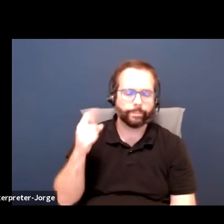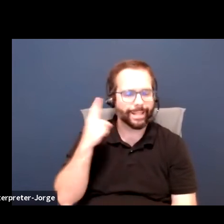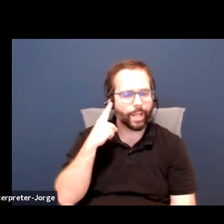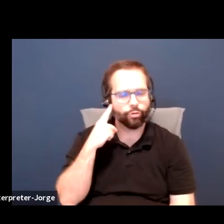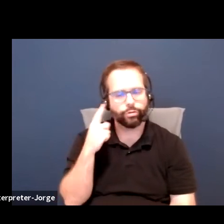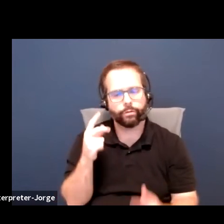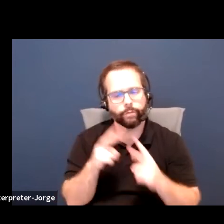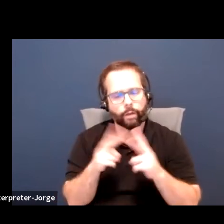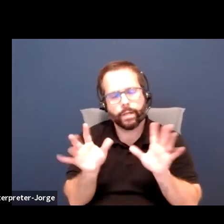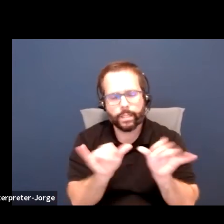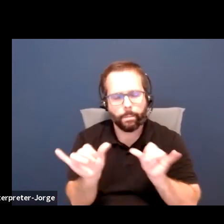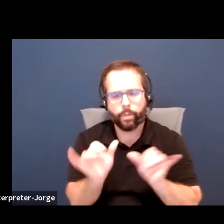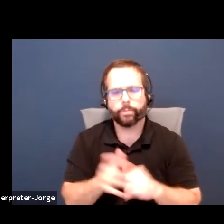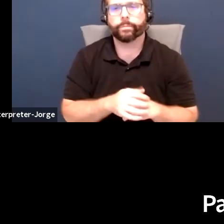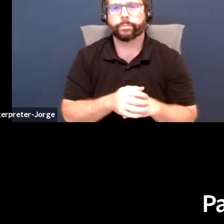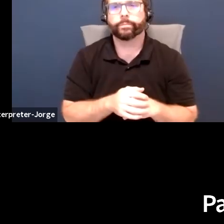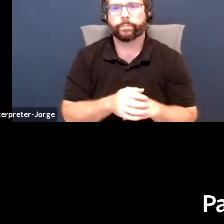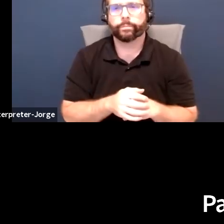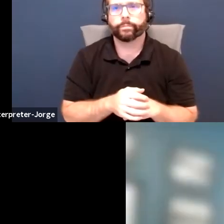We start the video here.